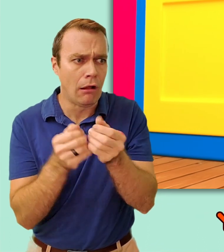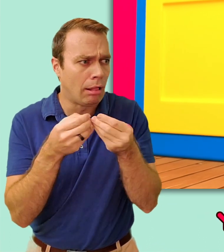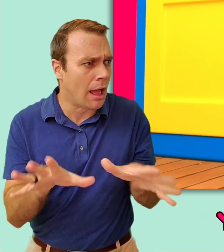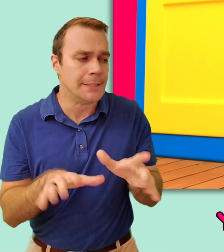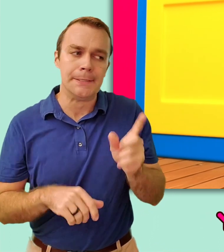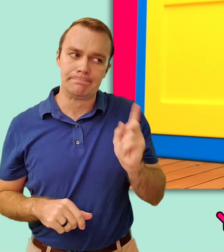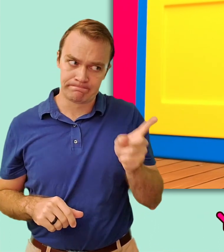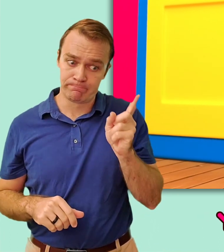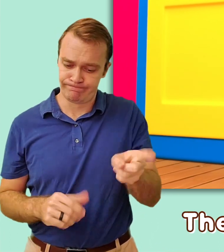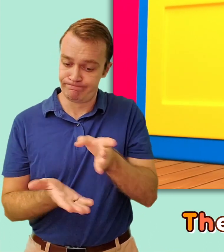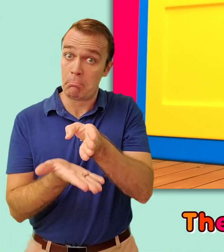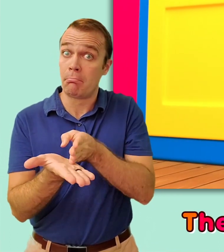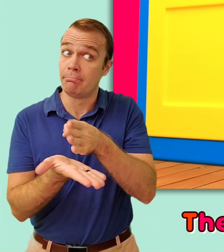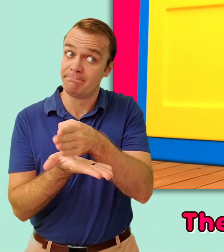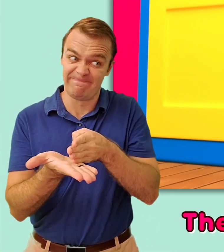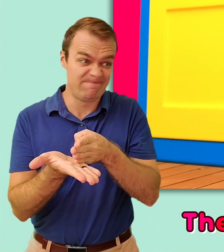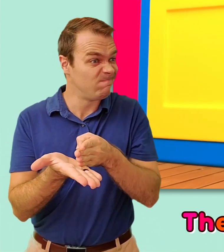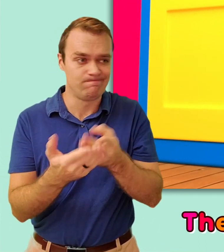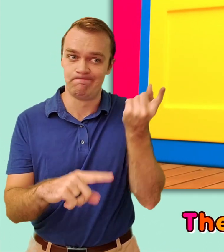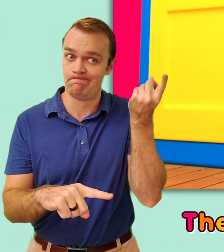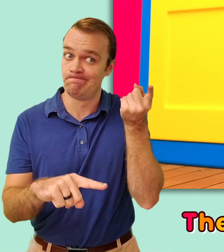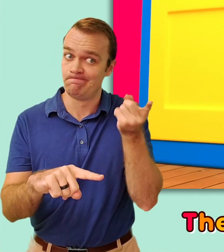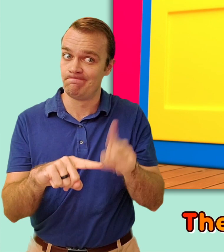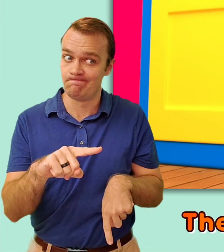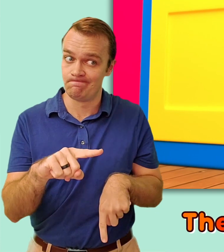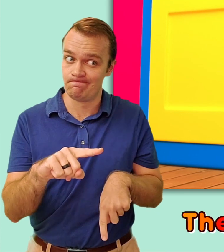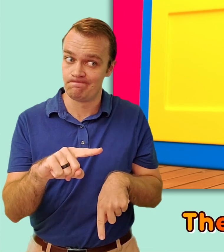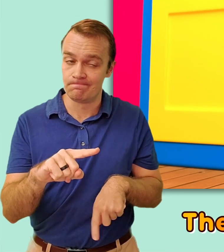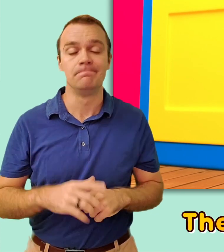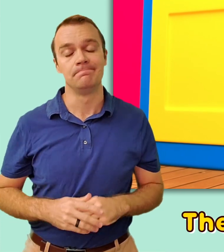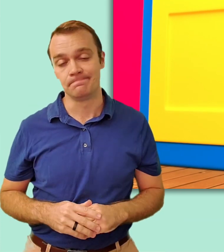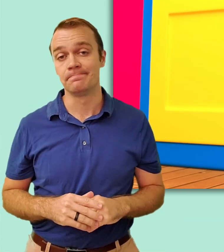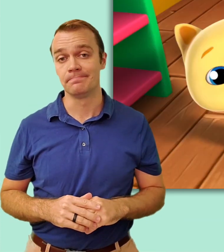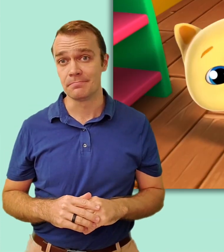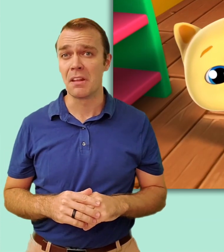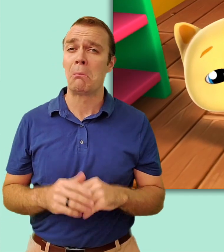you naughty kittens? Then you shall have no pie.